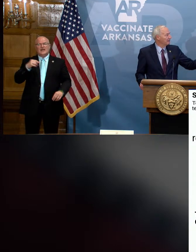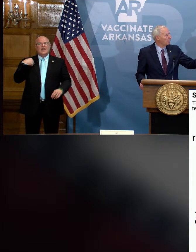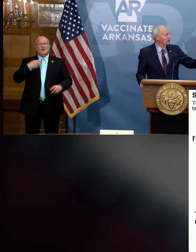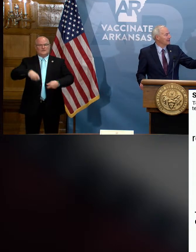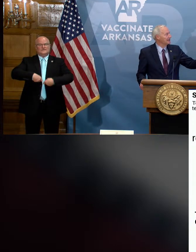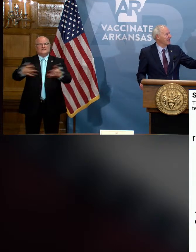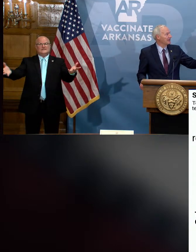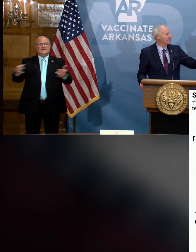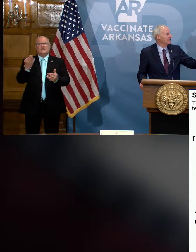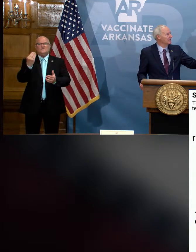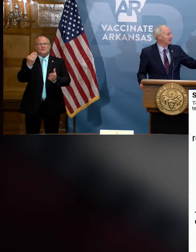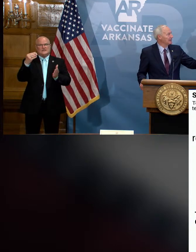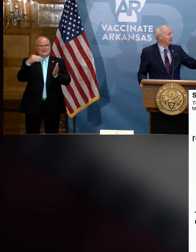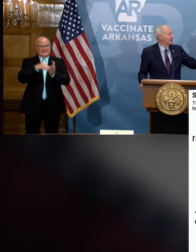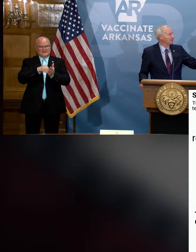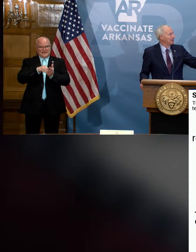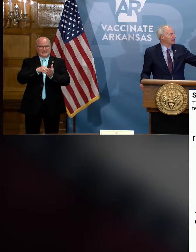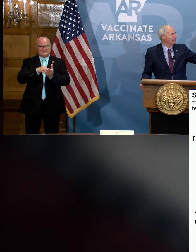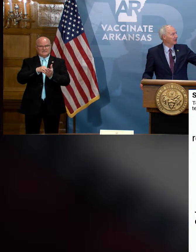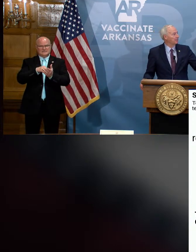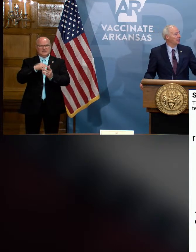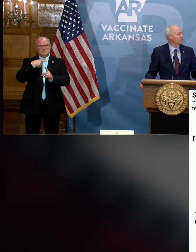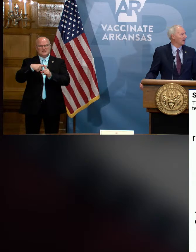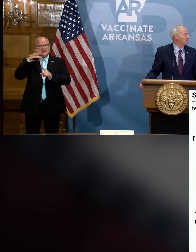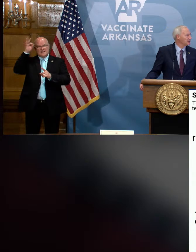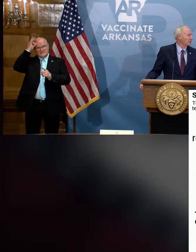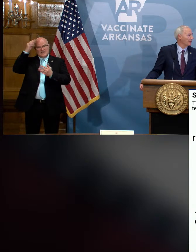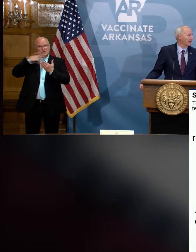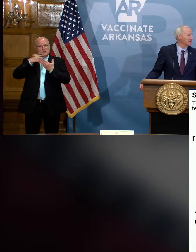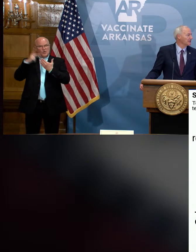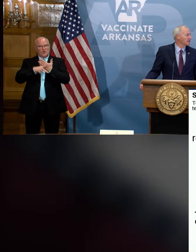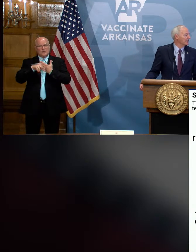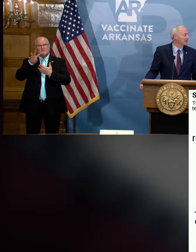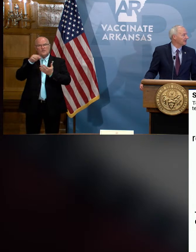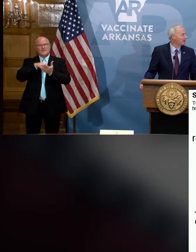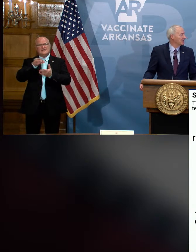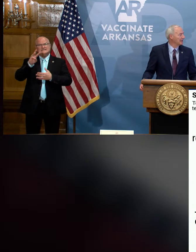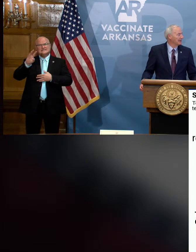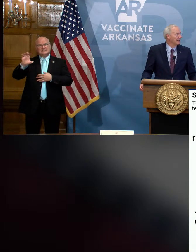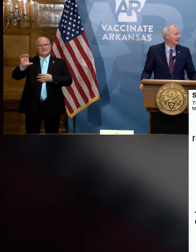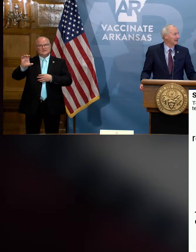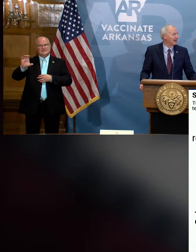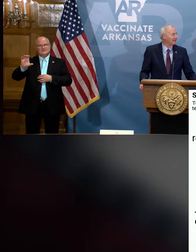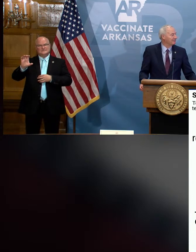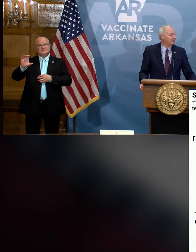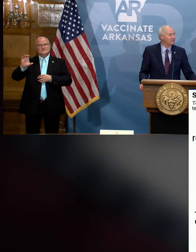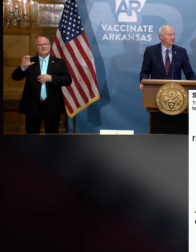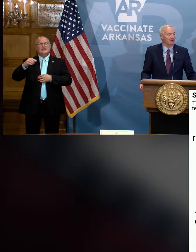We've given out 14,000, plus the federal programs is 4,600.